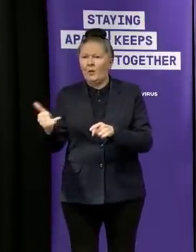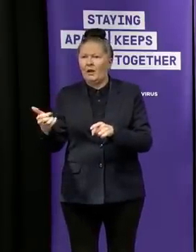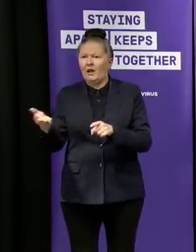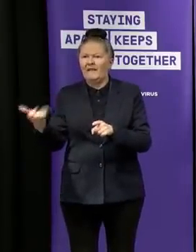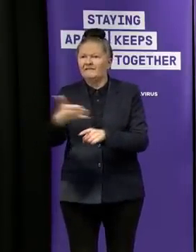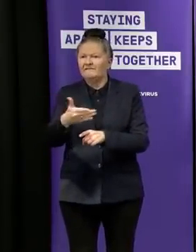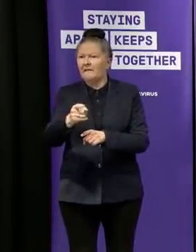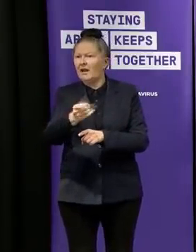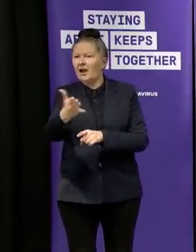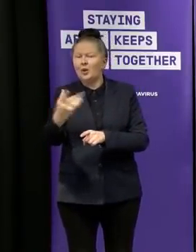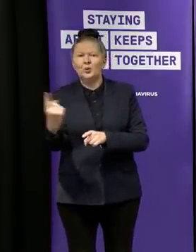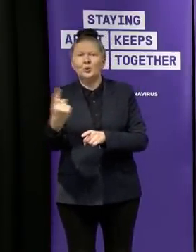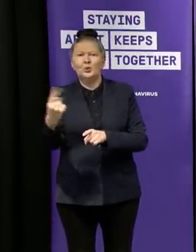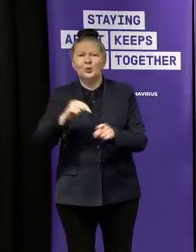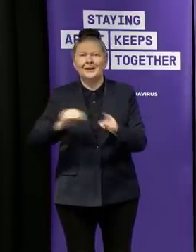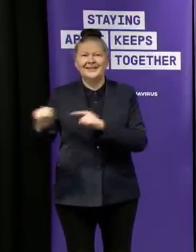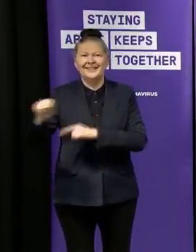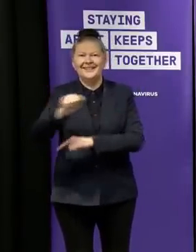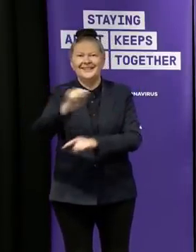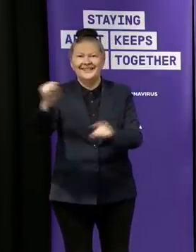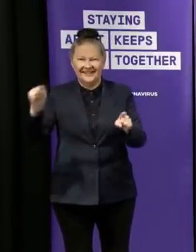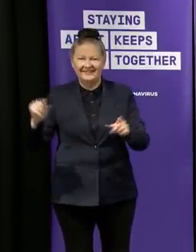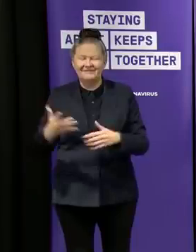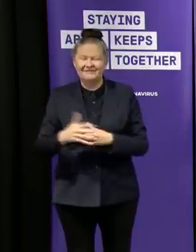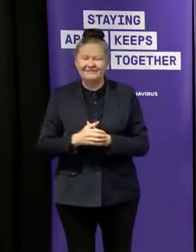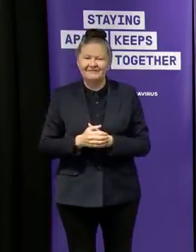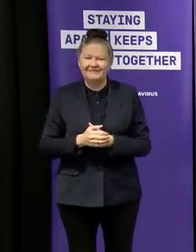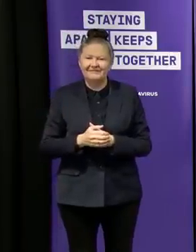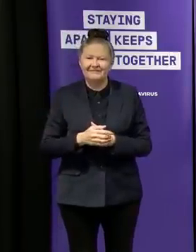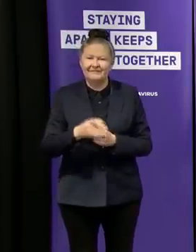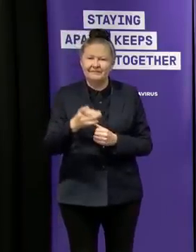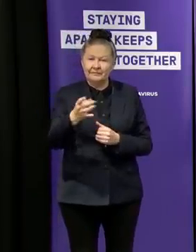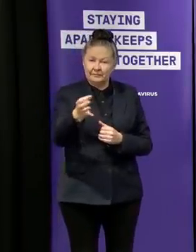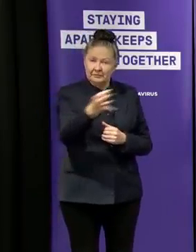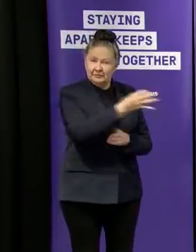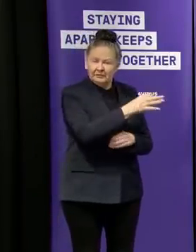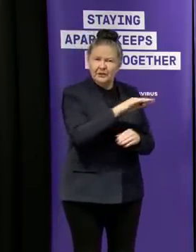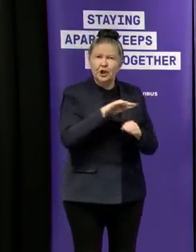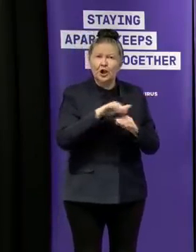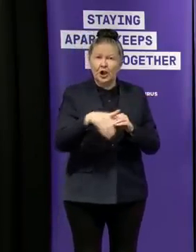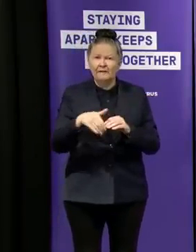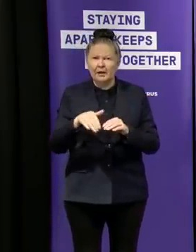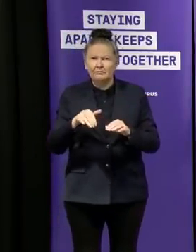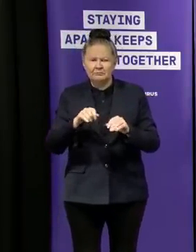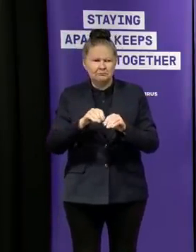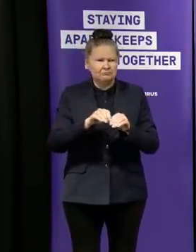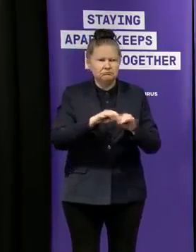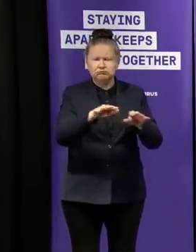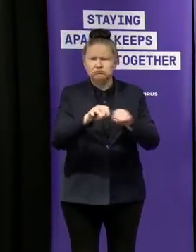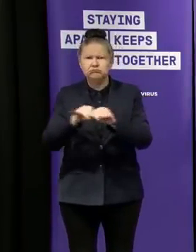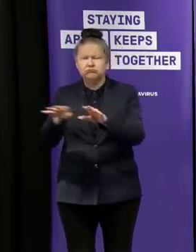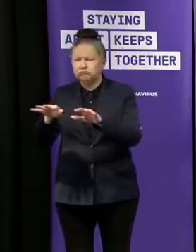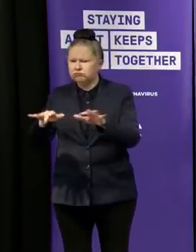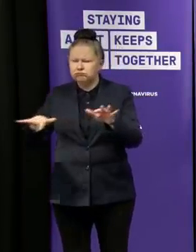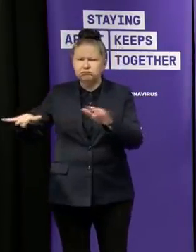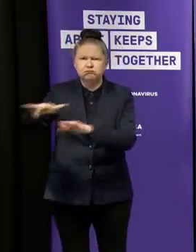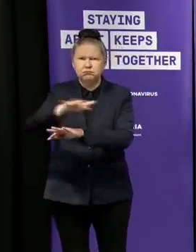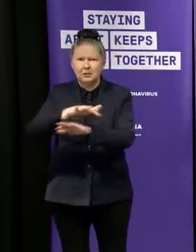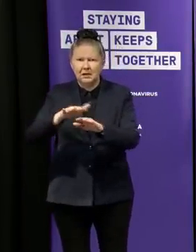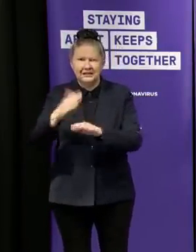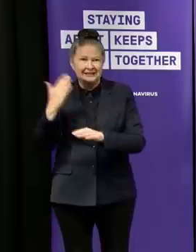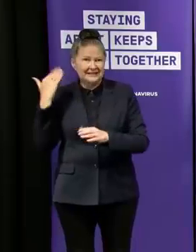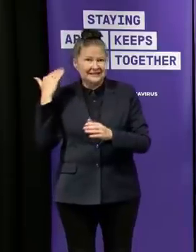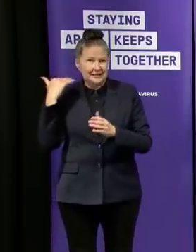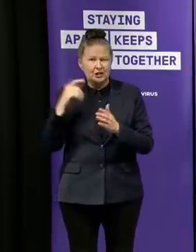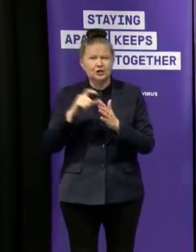any relationship to those sites or settings. Just on community transmission, a week ago Alan Cheng was here saying the thing he's worried